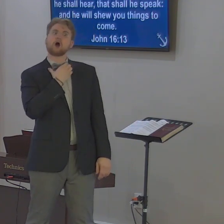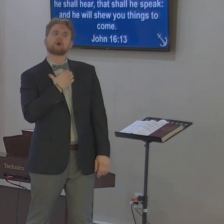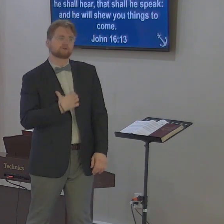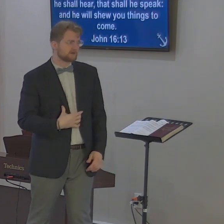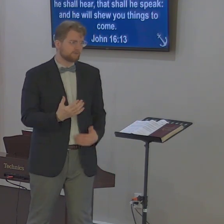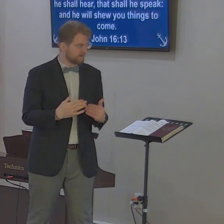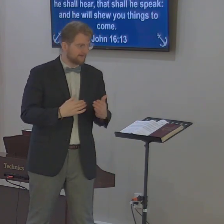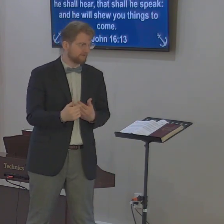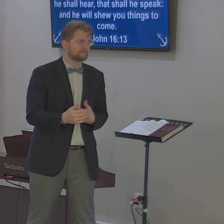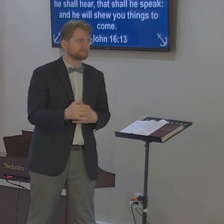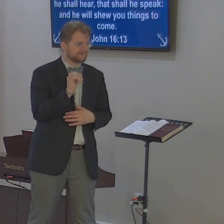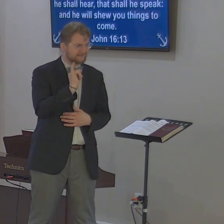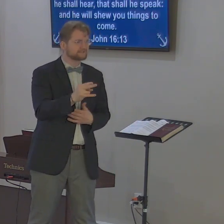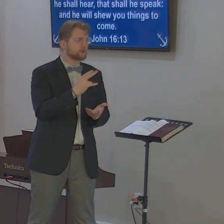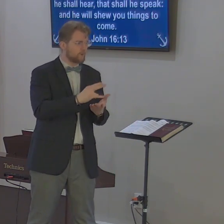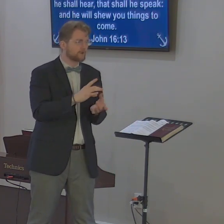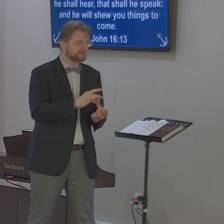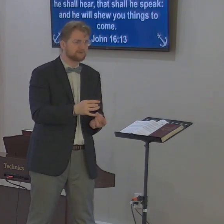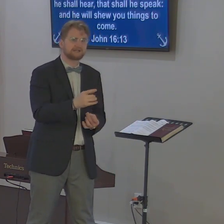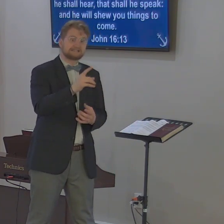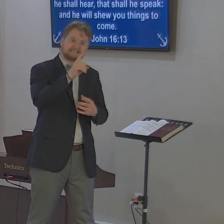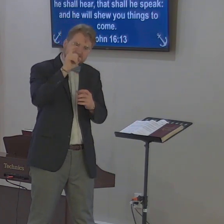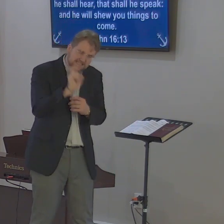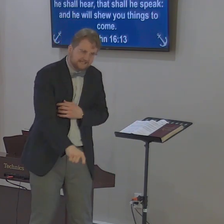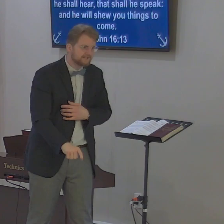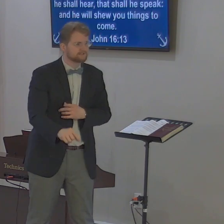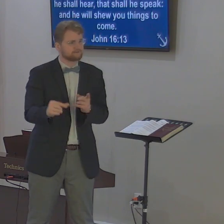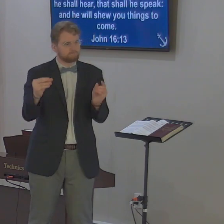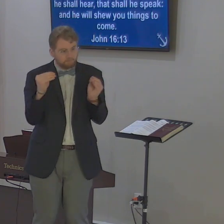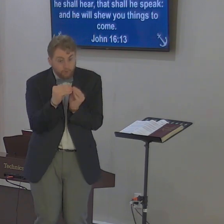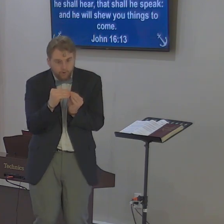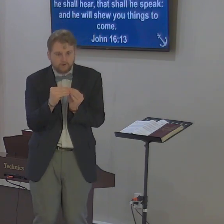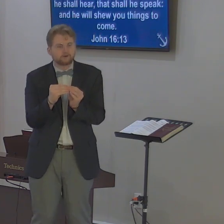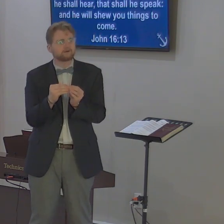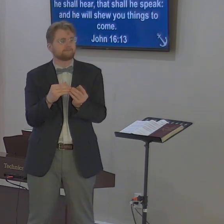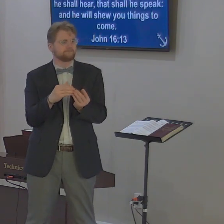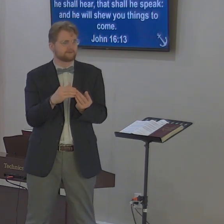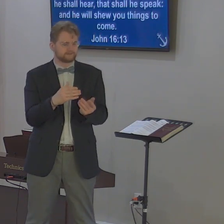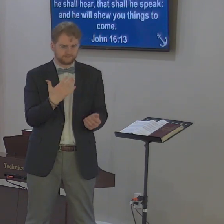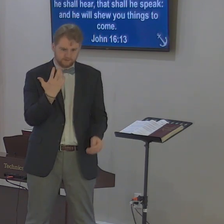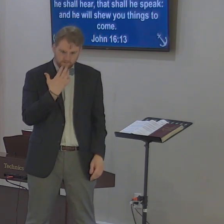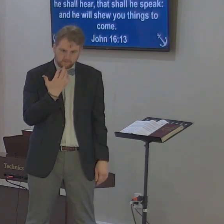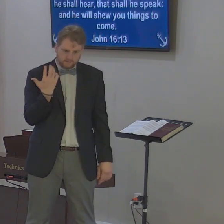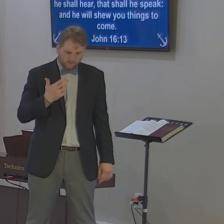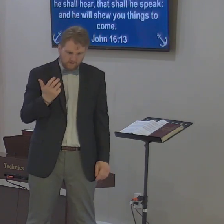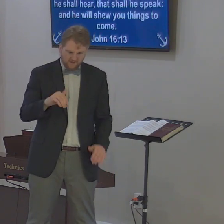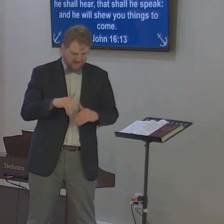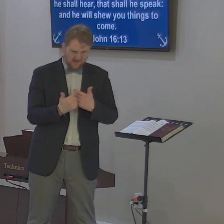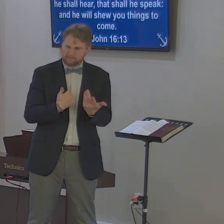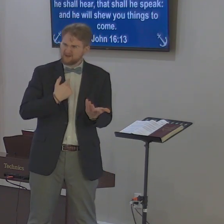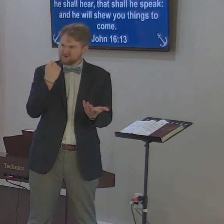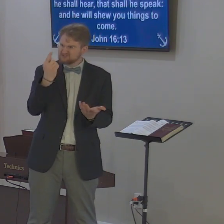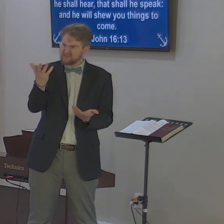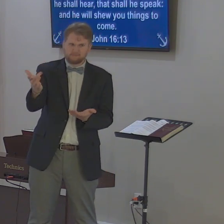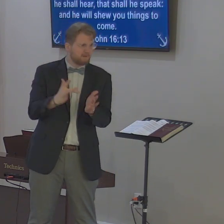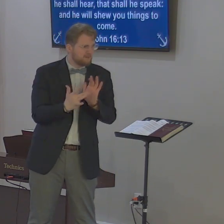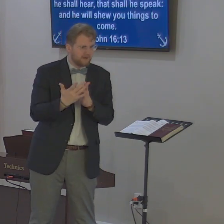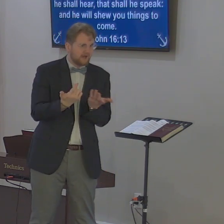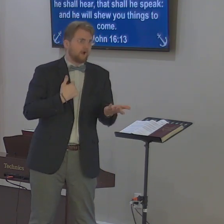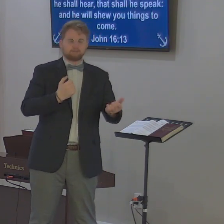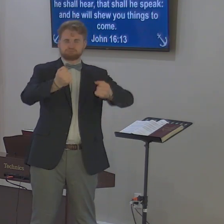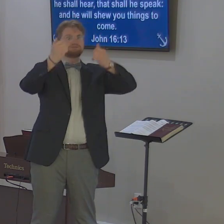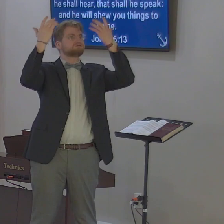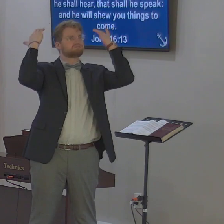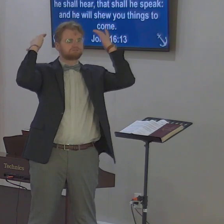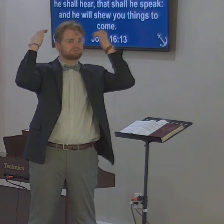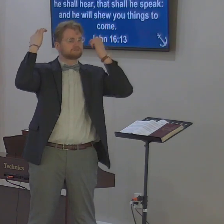Word of God. The Holy Spirit is craving that. And you say, well, good night, look at this thing. How am I going to understand all of this? The Holy